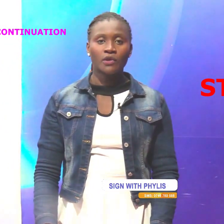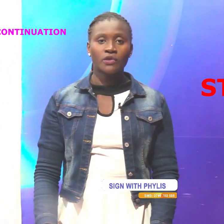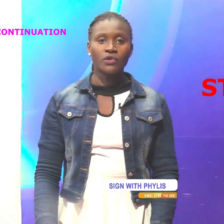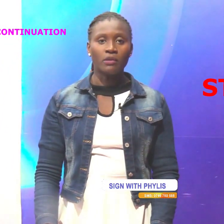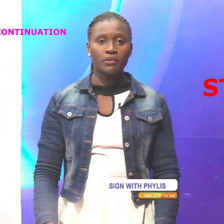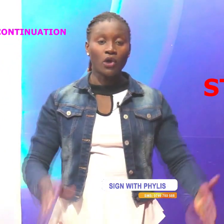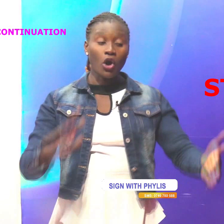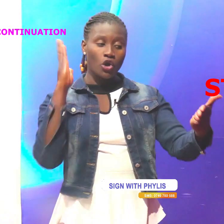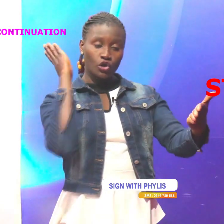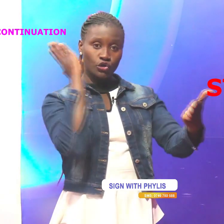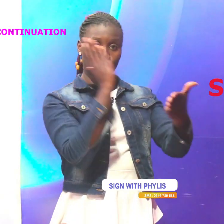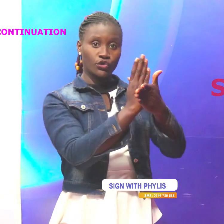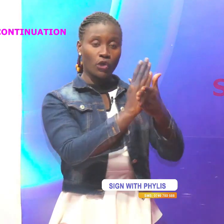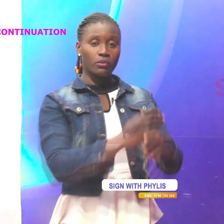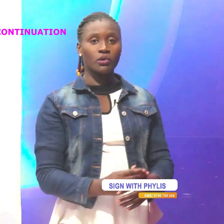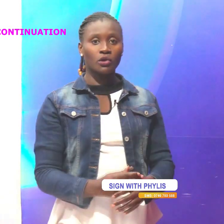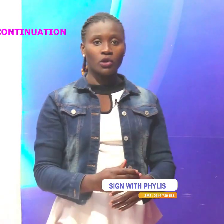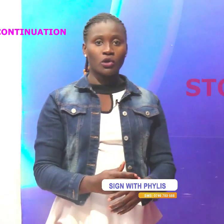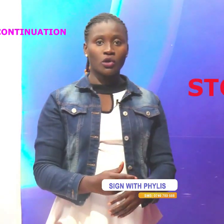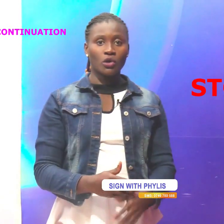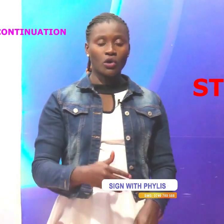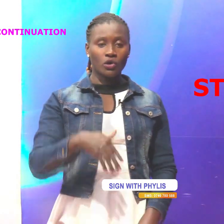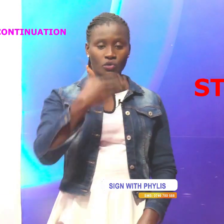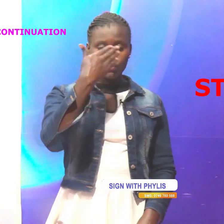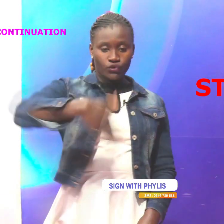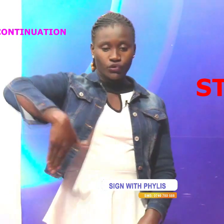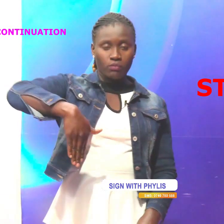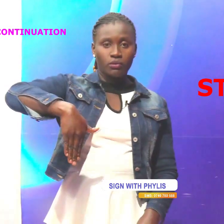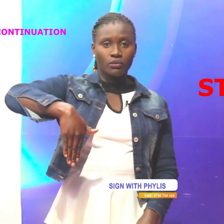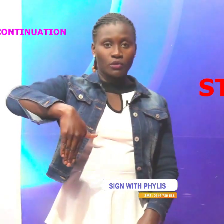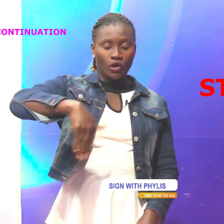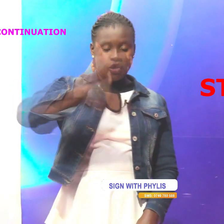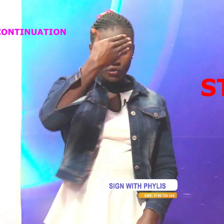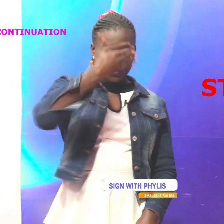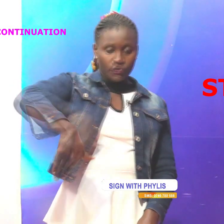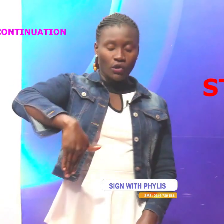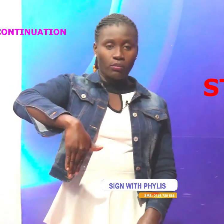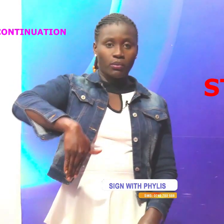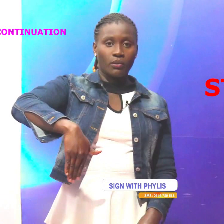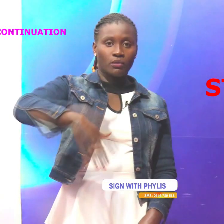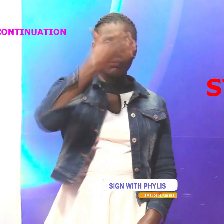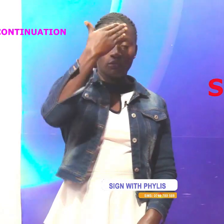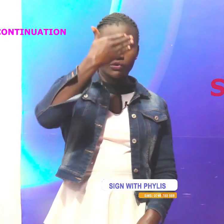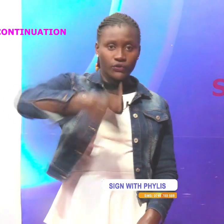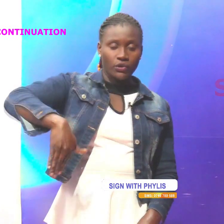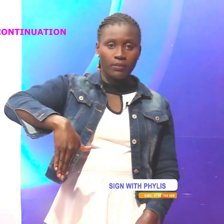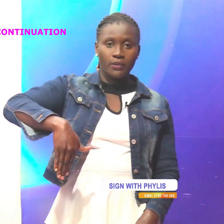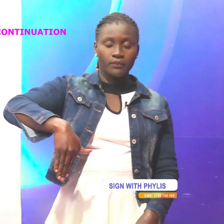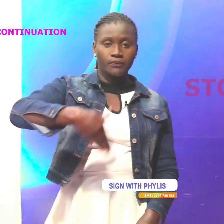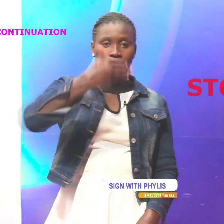Stop. So stop or stop. Stop. Stop.